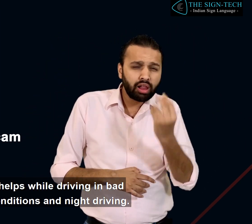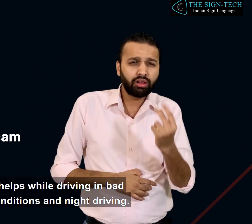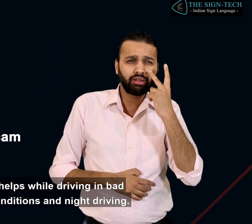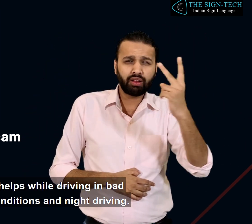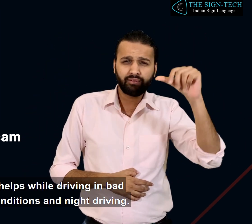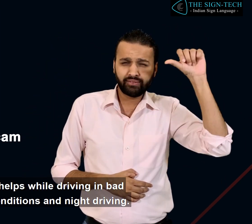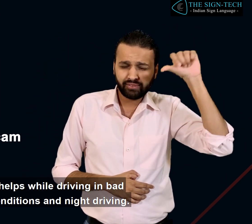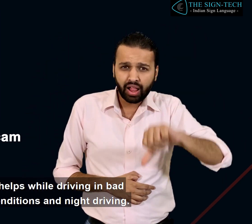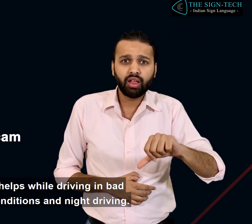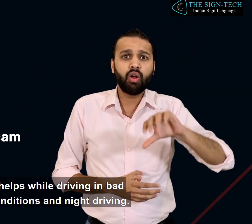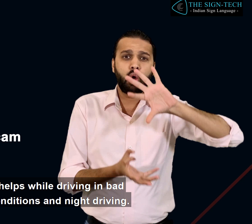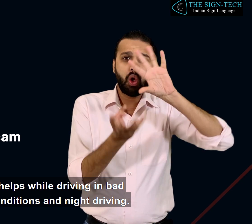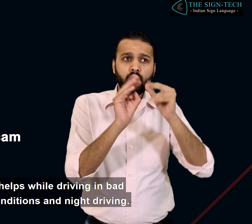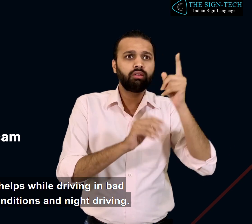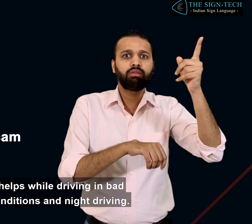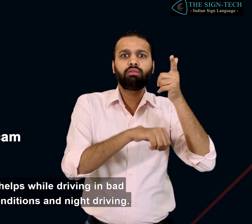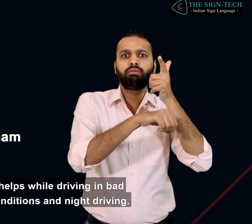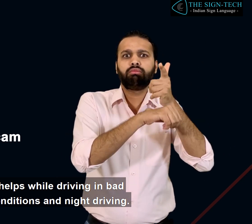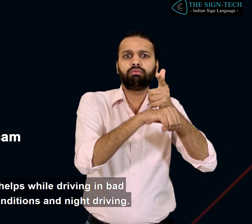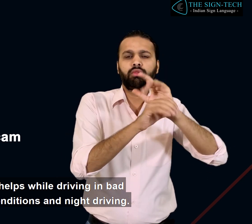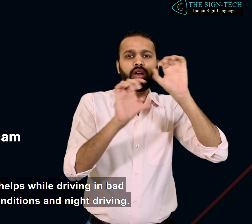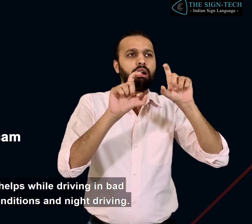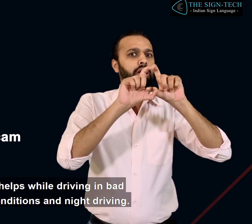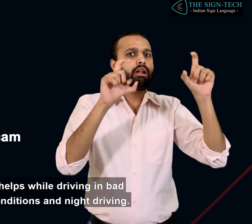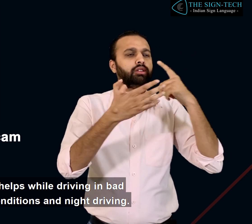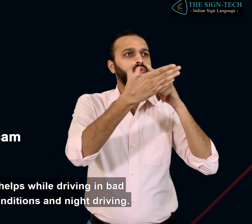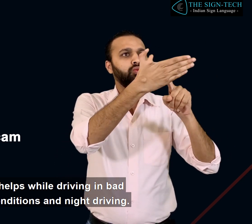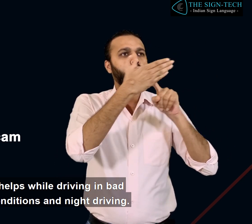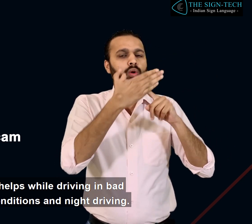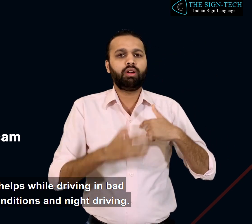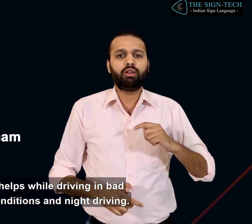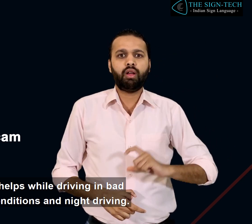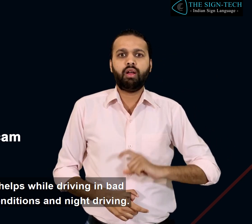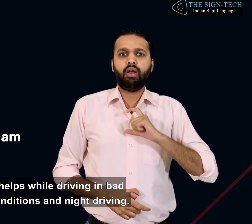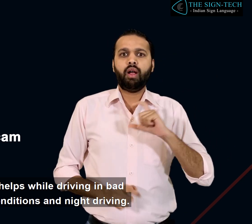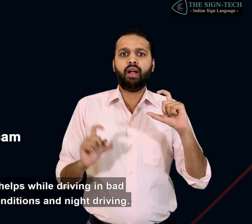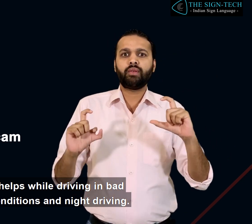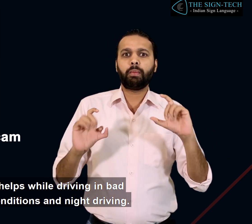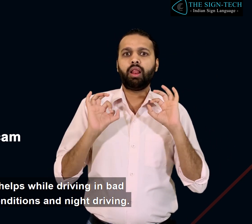and also helps while driving in bad weather conditions, and night driving.